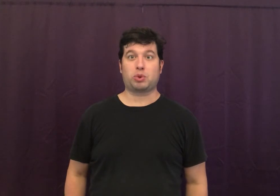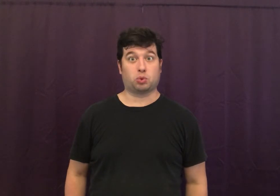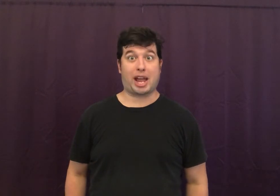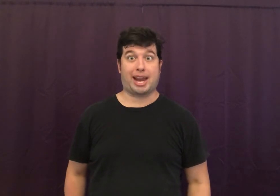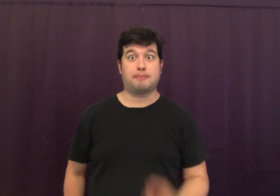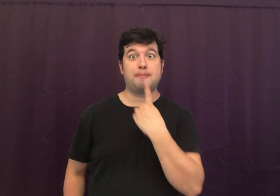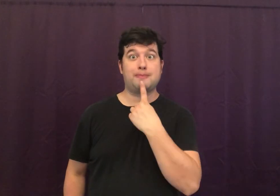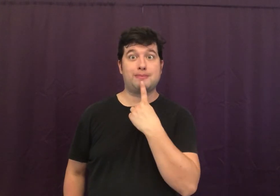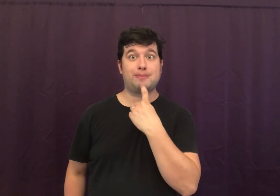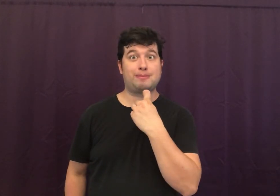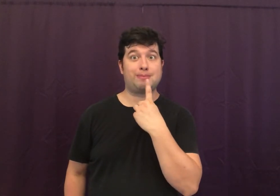Red.